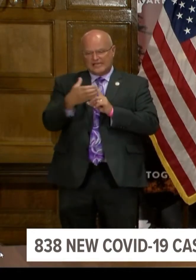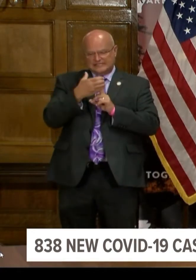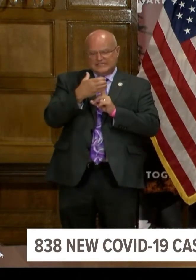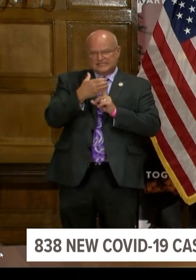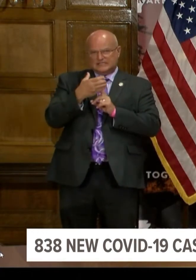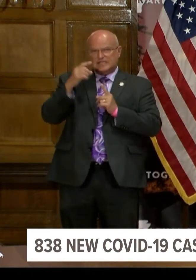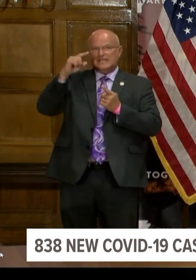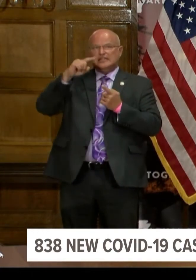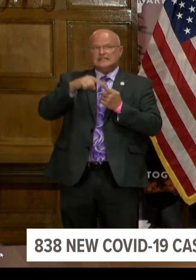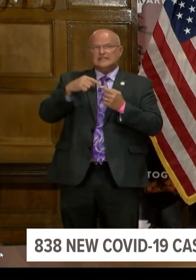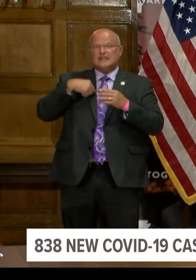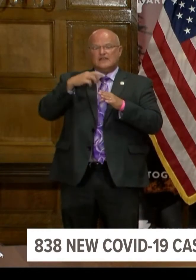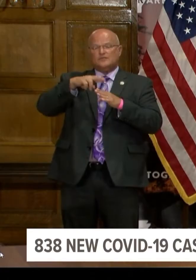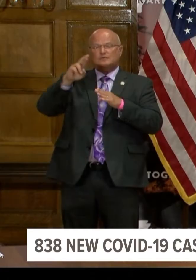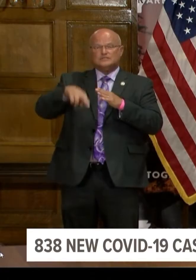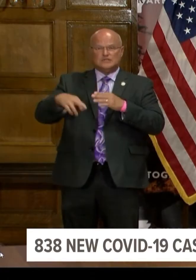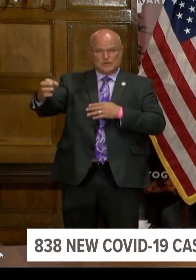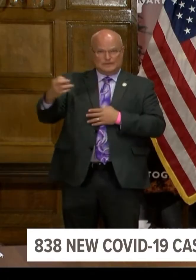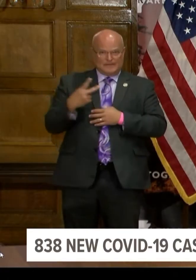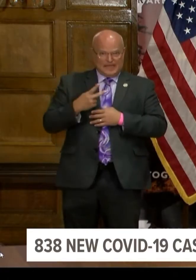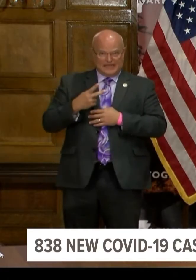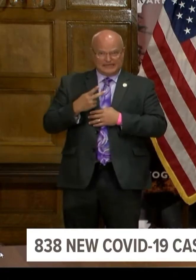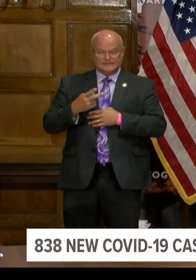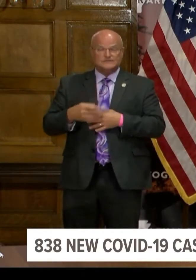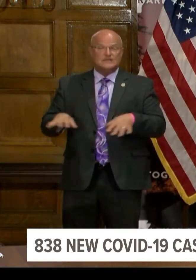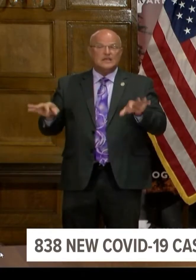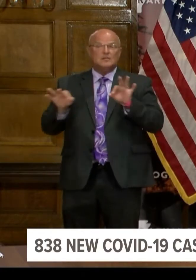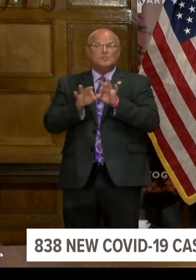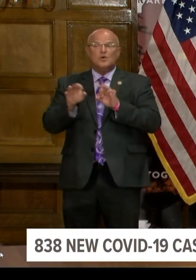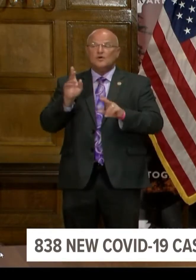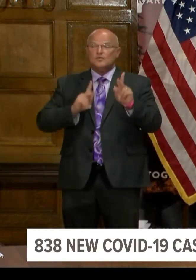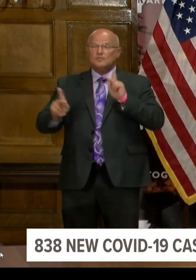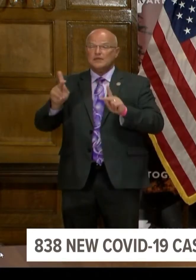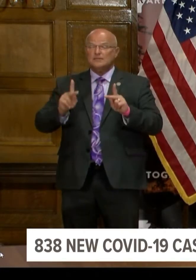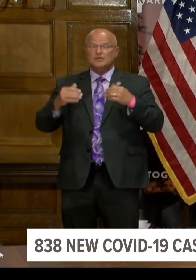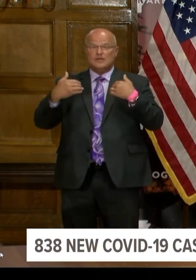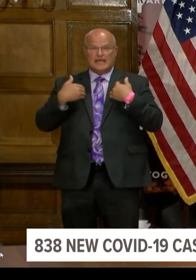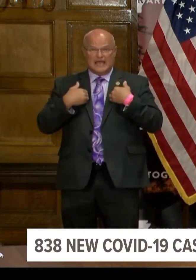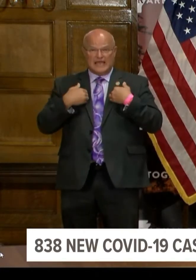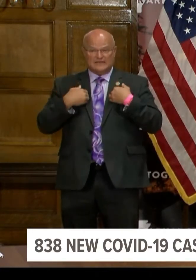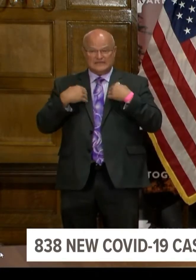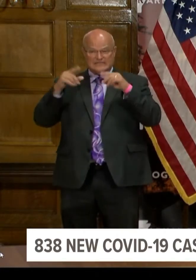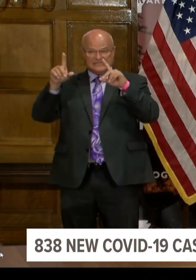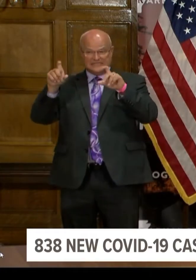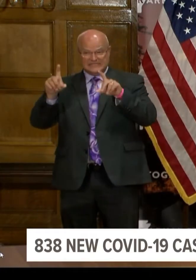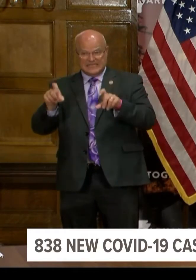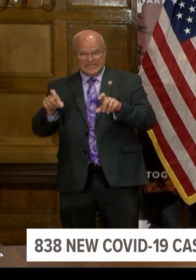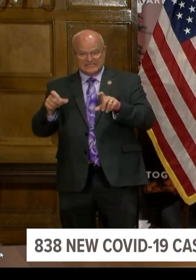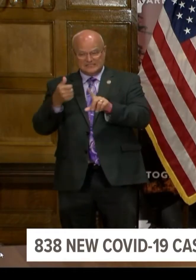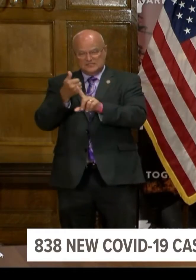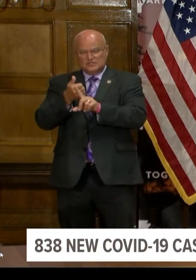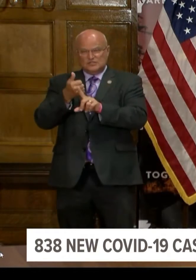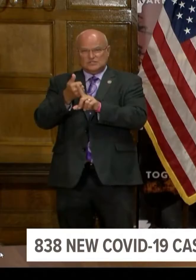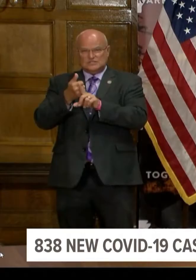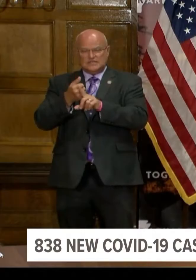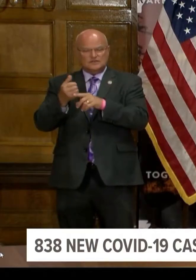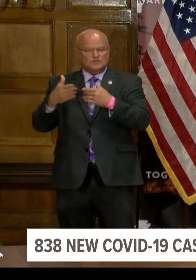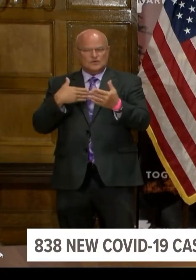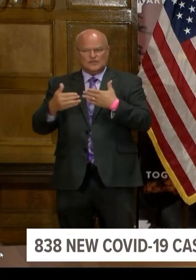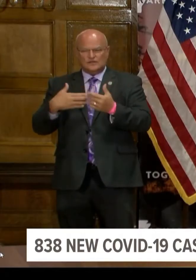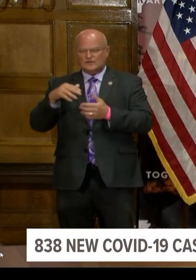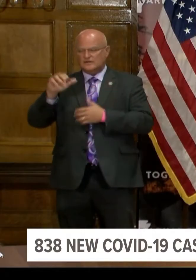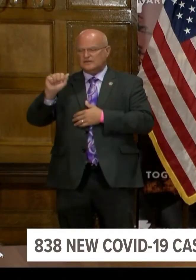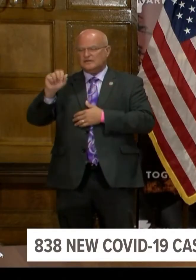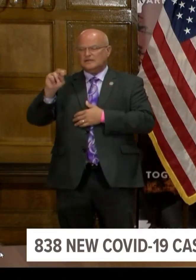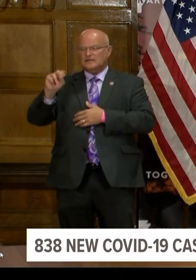you have the result of the test. It is important for anyone undergoing a test, be it antigen or